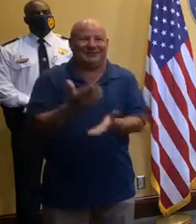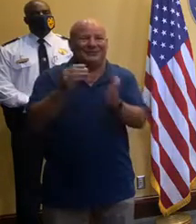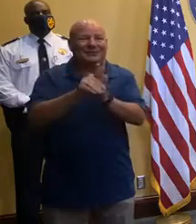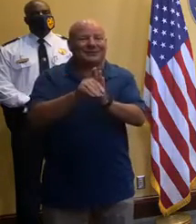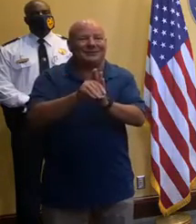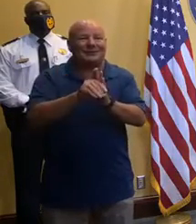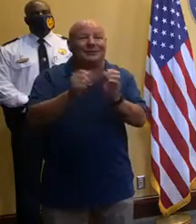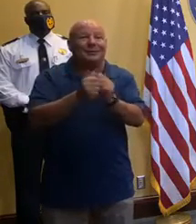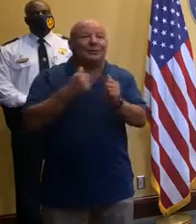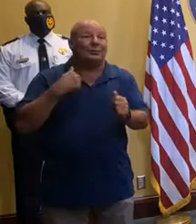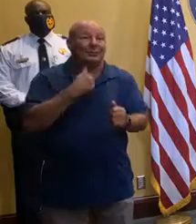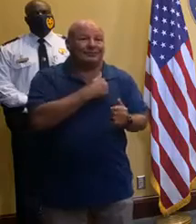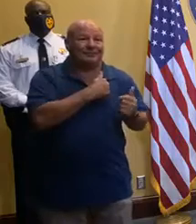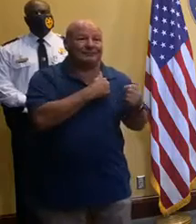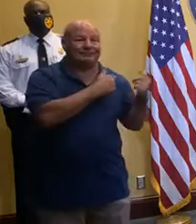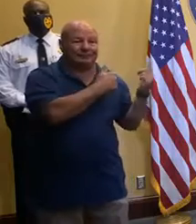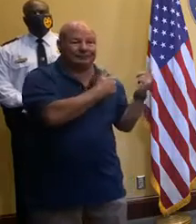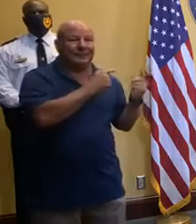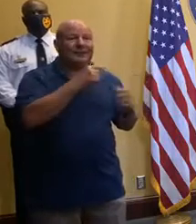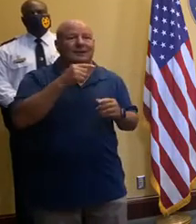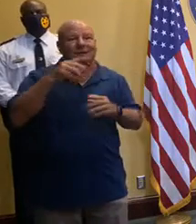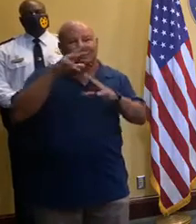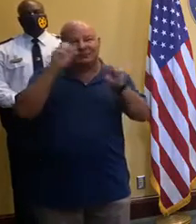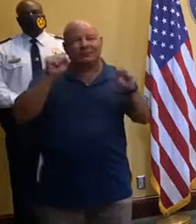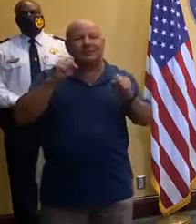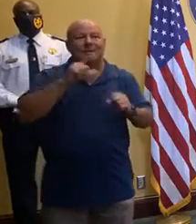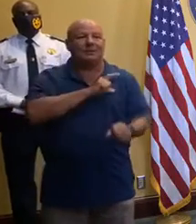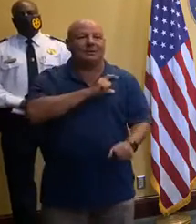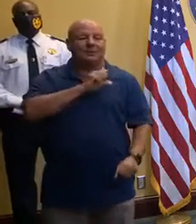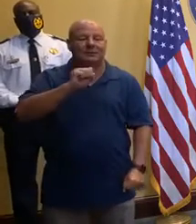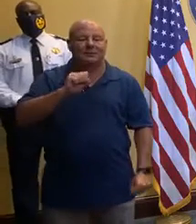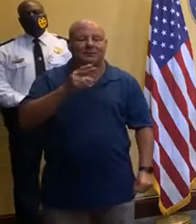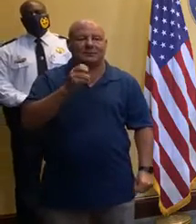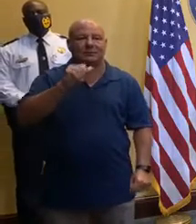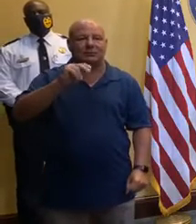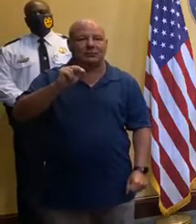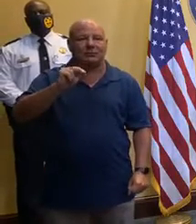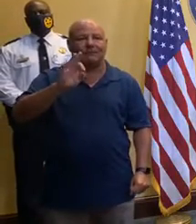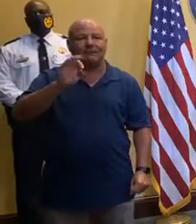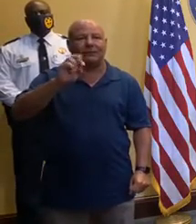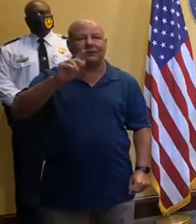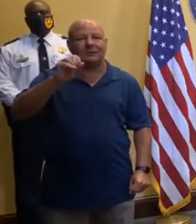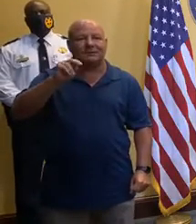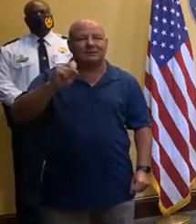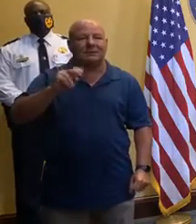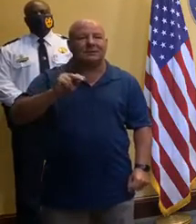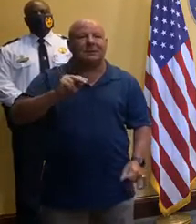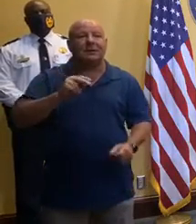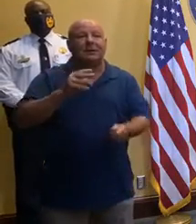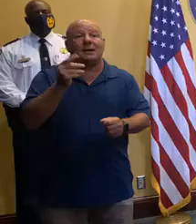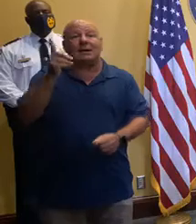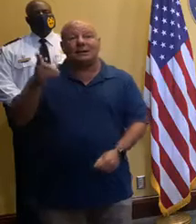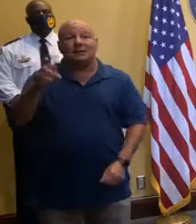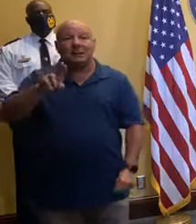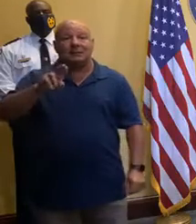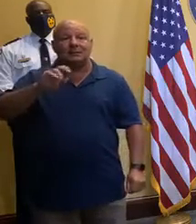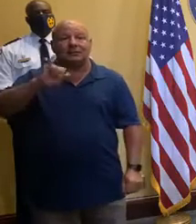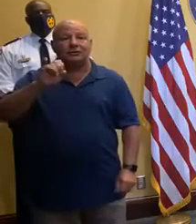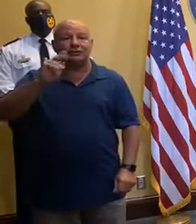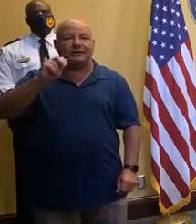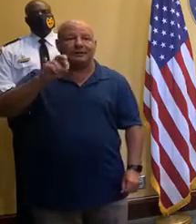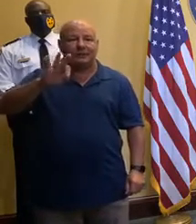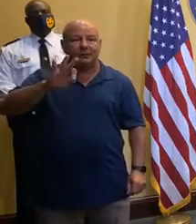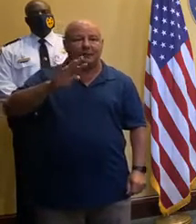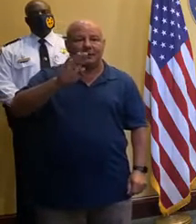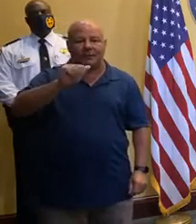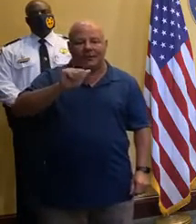me our Superintendent of Police, Sean Ferguson, Dr. Jennifer Vegno, who is the Director of our Health Department here,